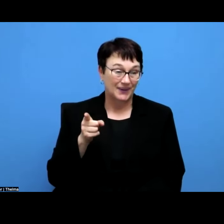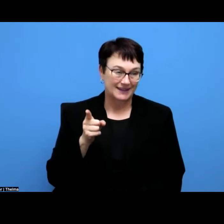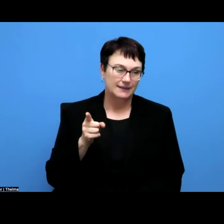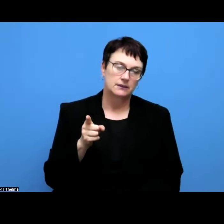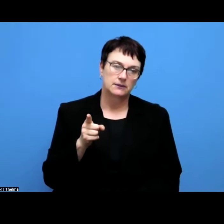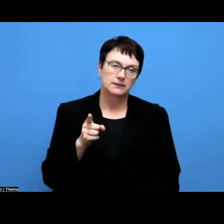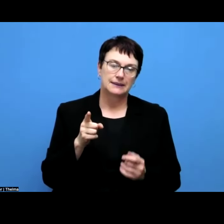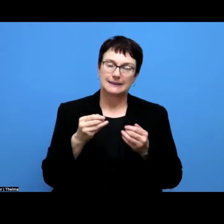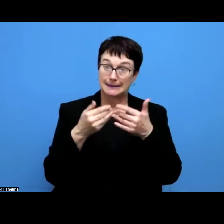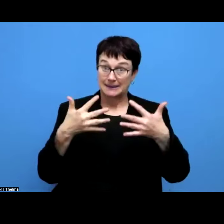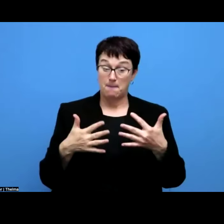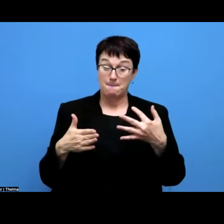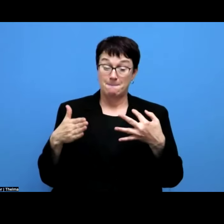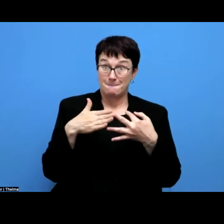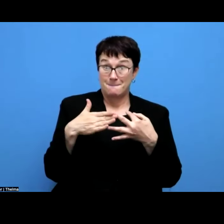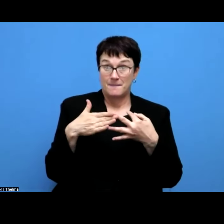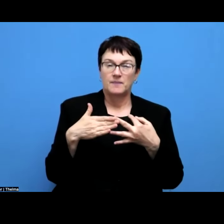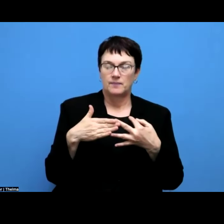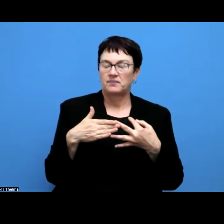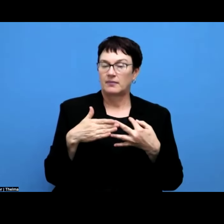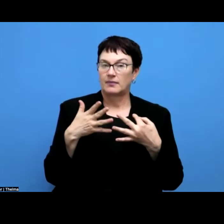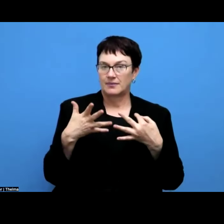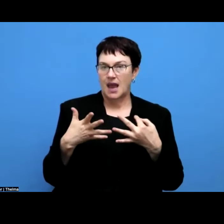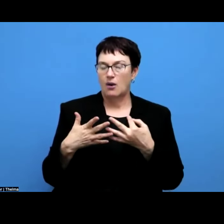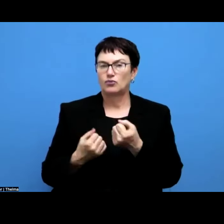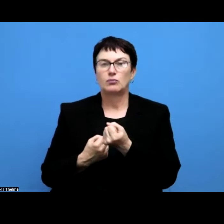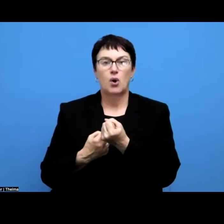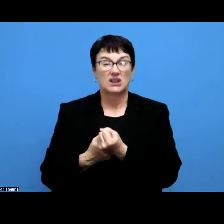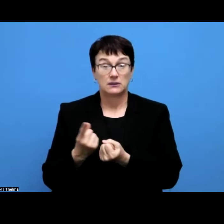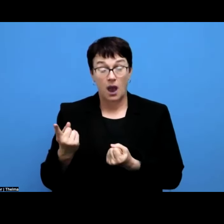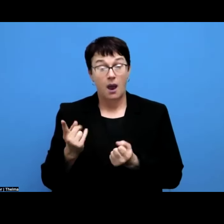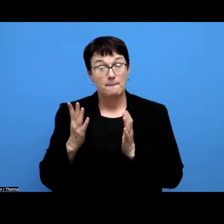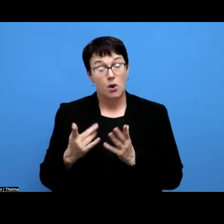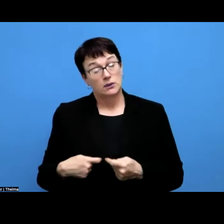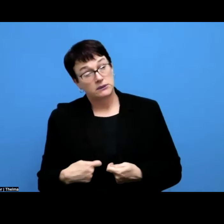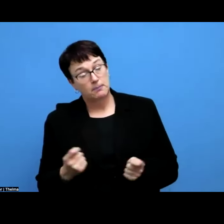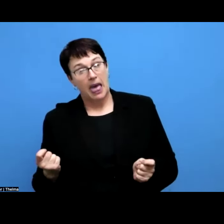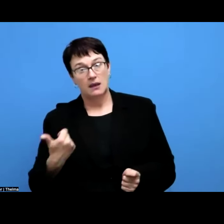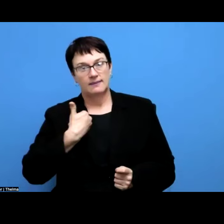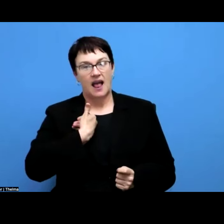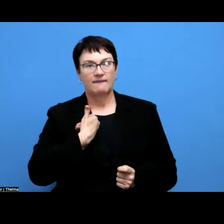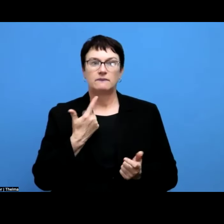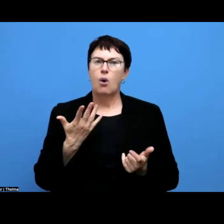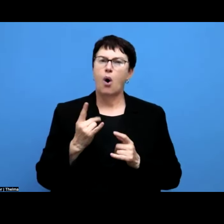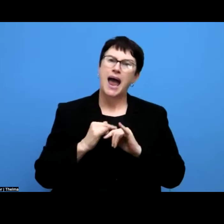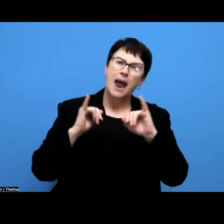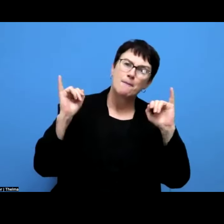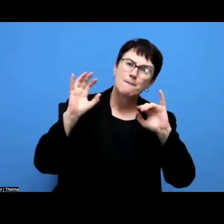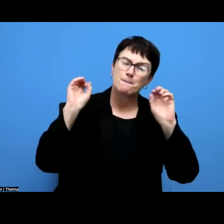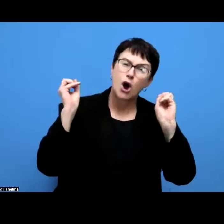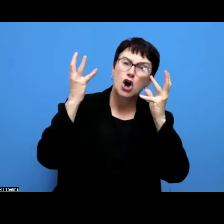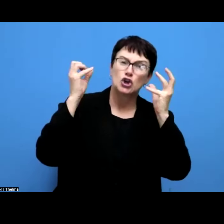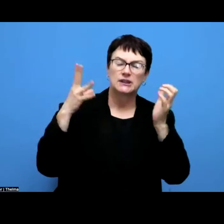protects such households from catastrophic spending on emergency surgeries, long-term treatment for